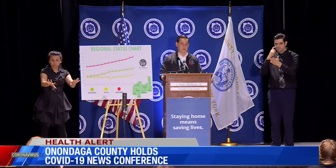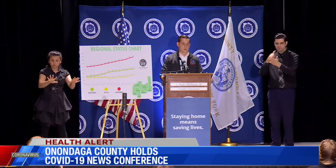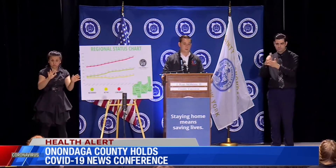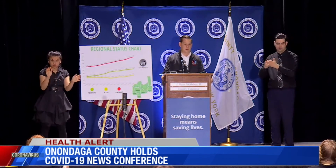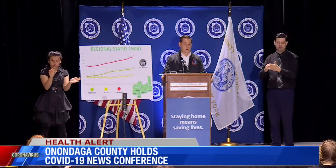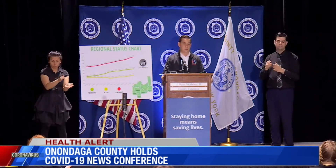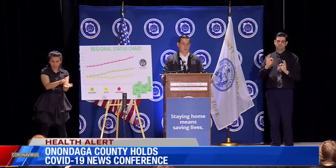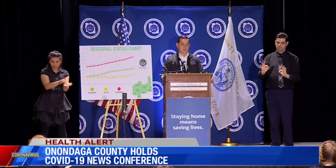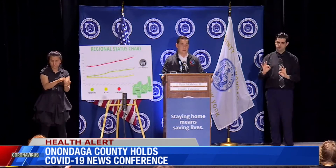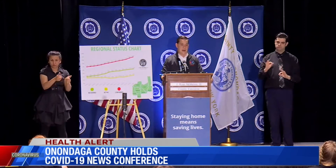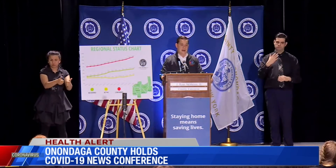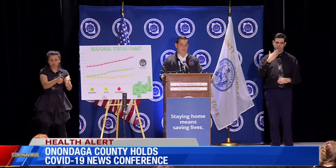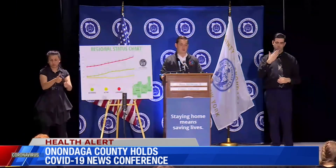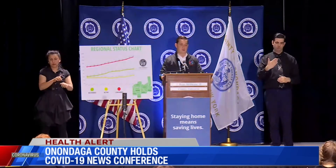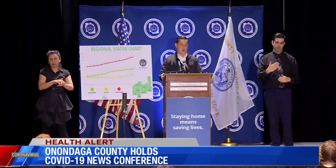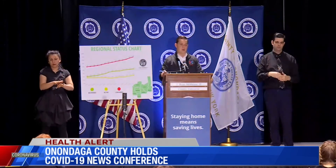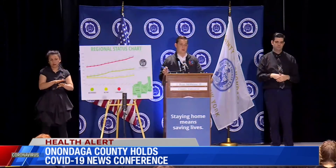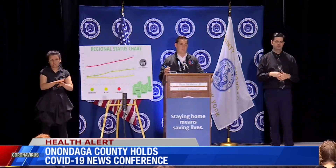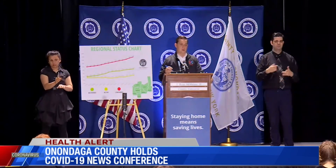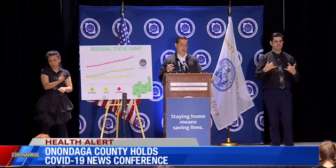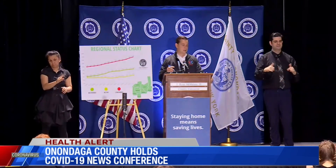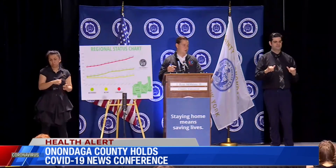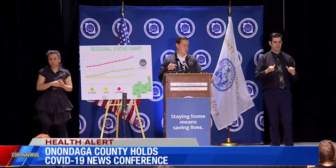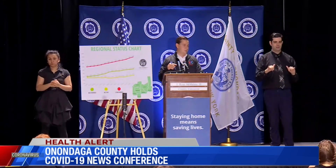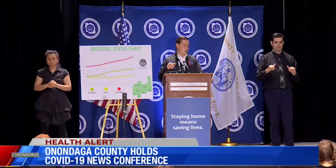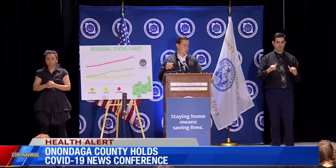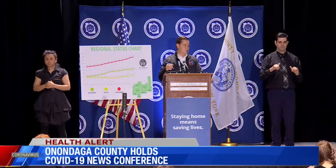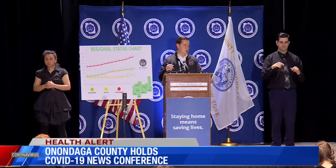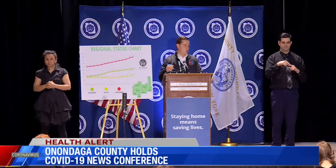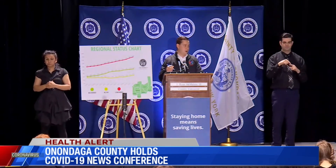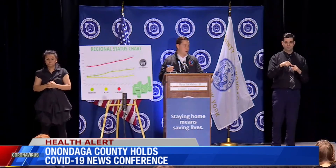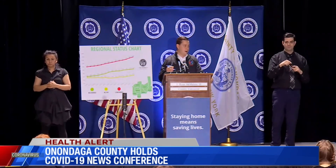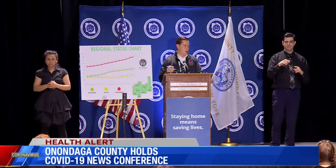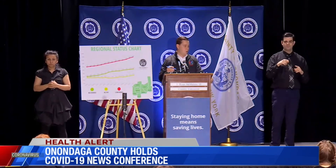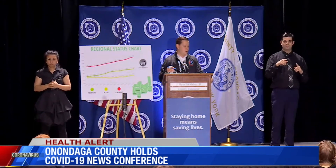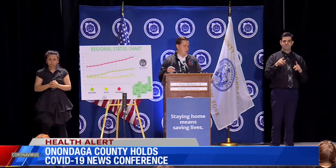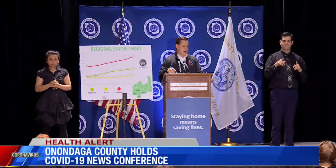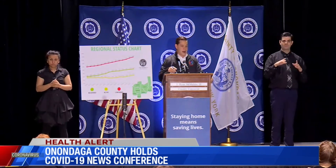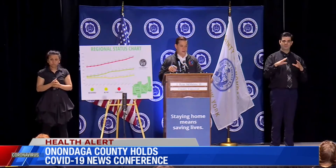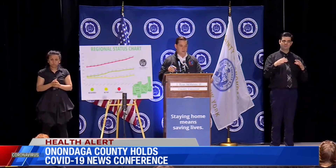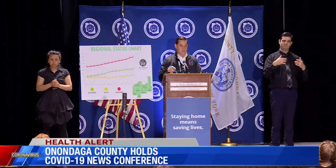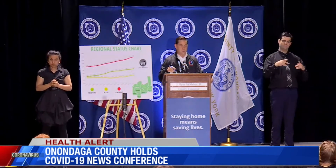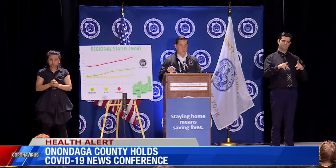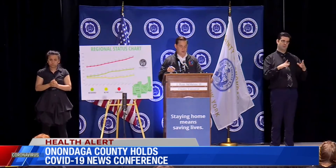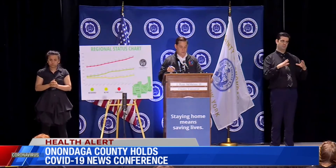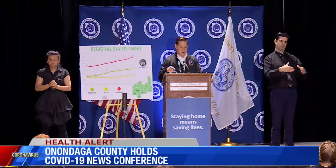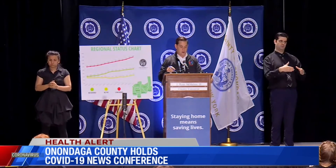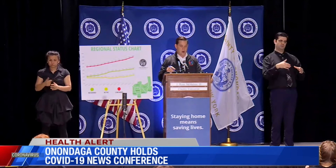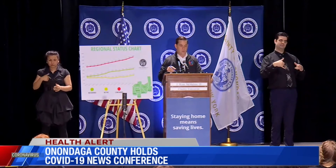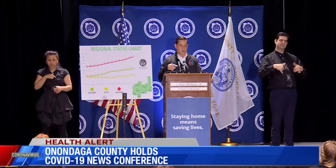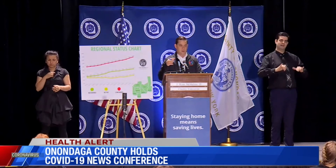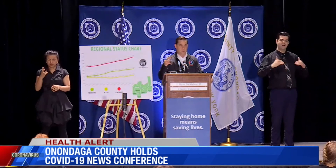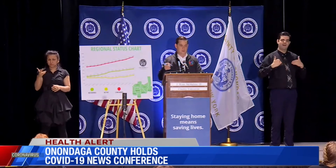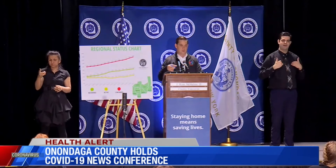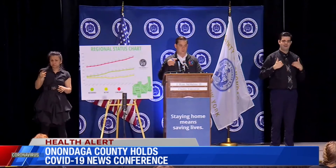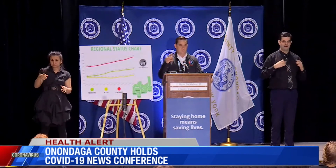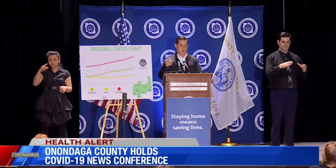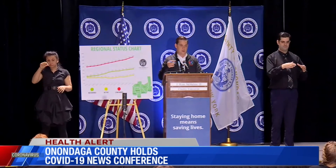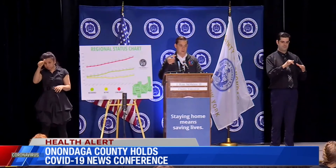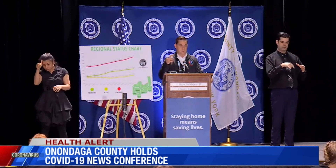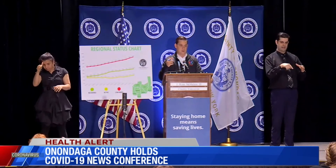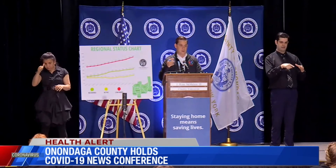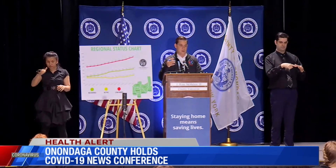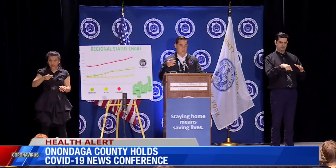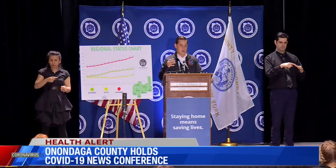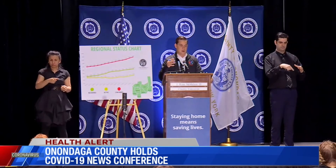But certainly active isn't about restart right now. Active is about our ability to